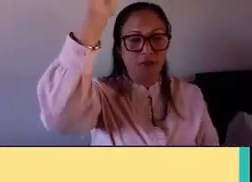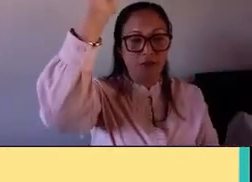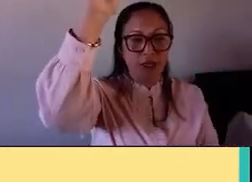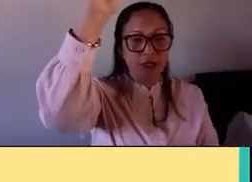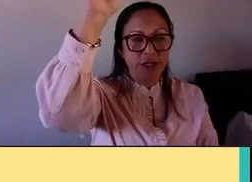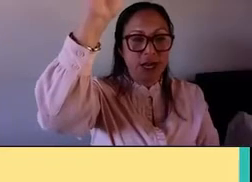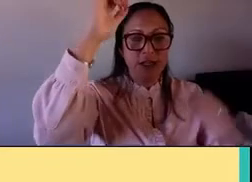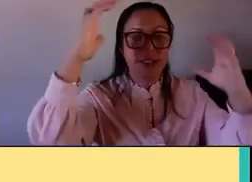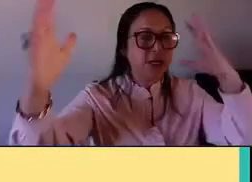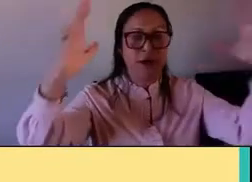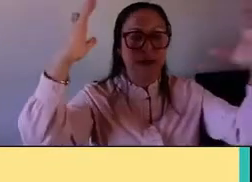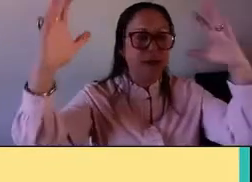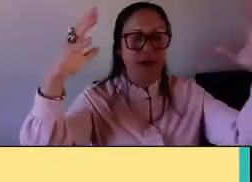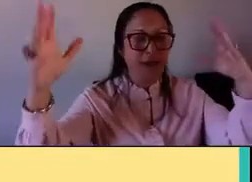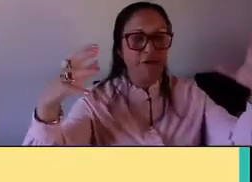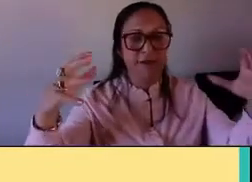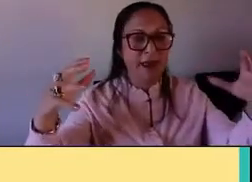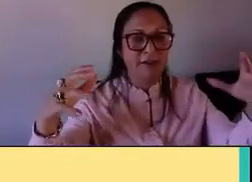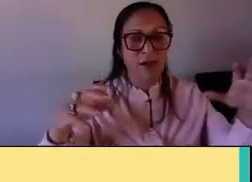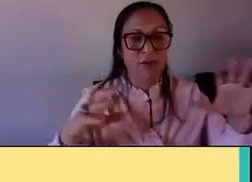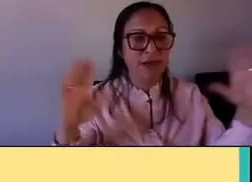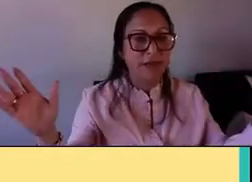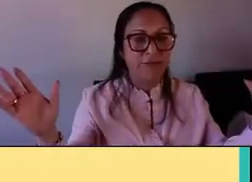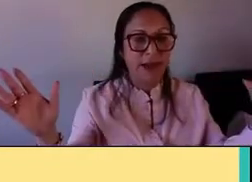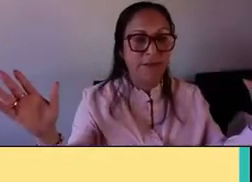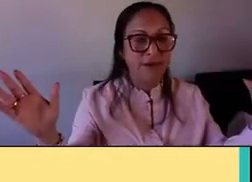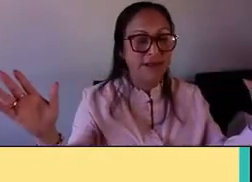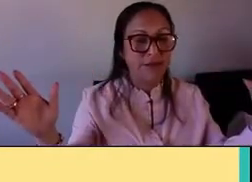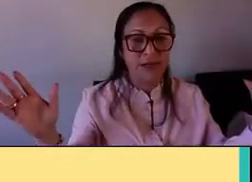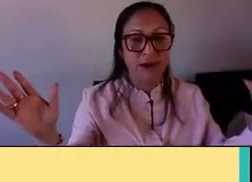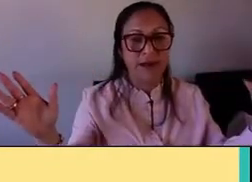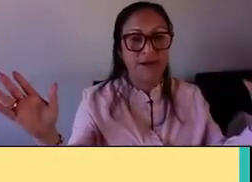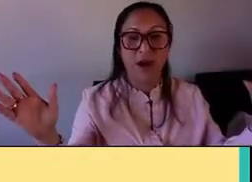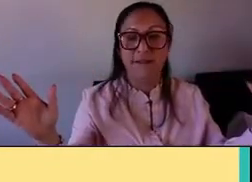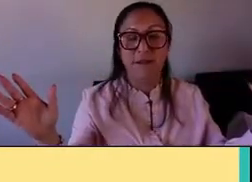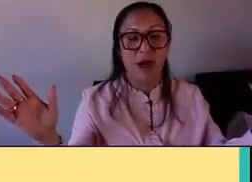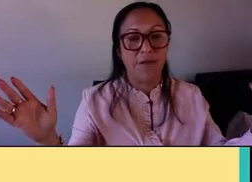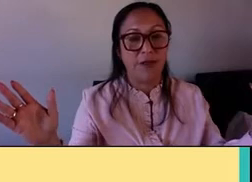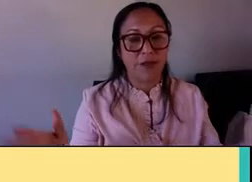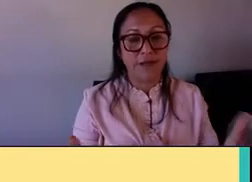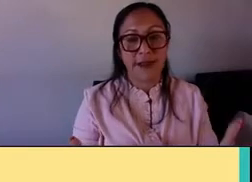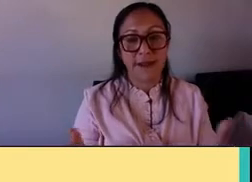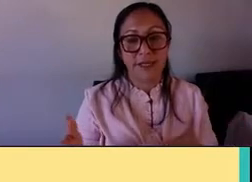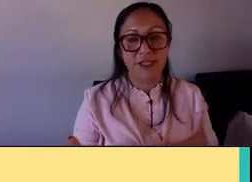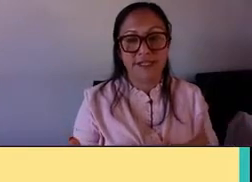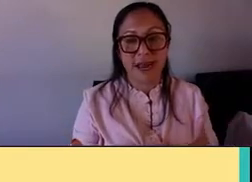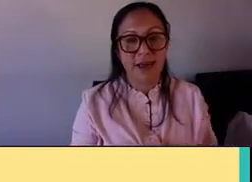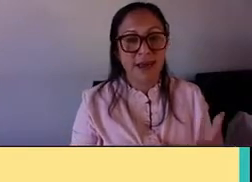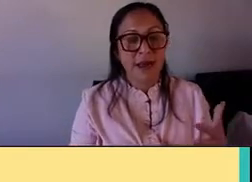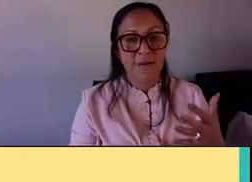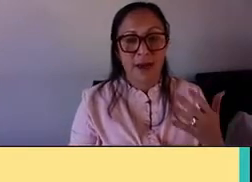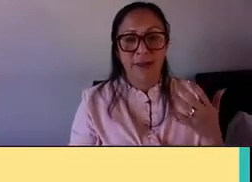on the fridge and just stare at it every day. So I really love that book. That's really great. And it talks a lot about the things that I mentioned